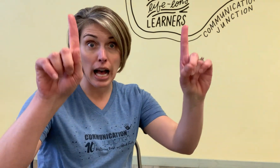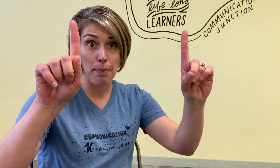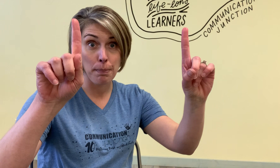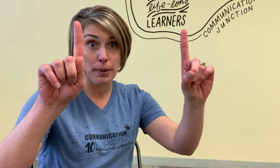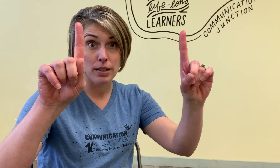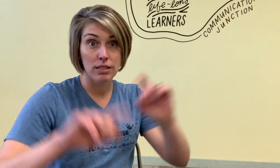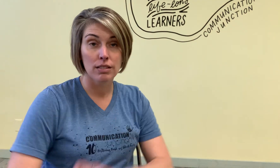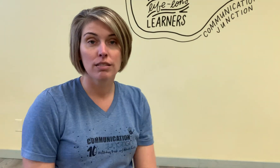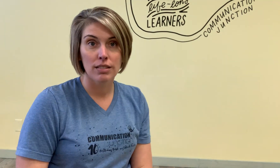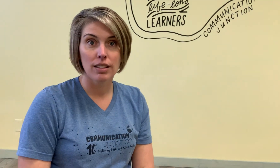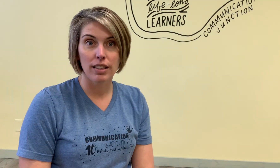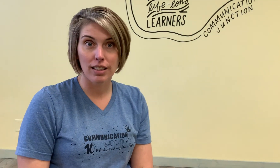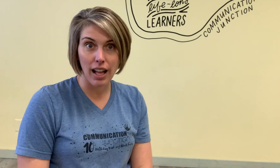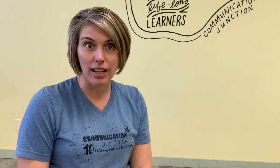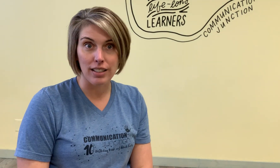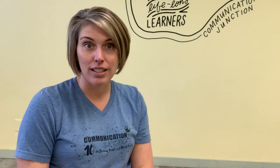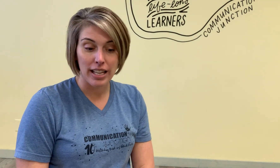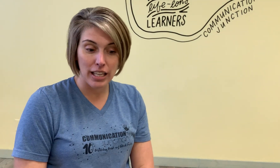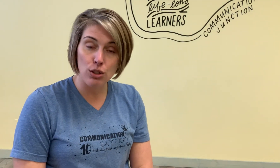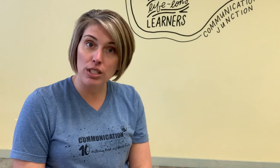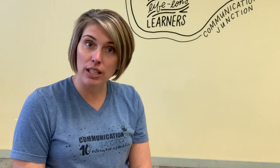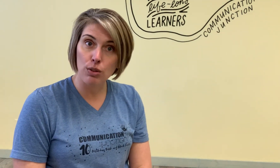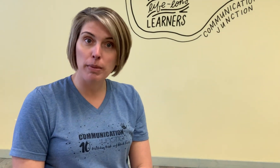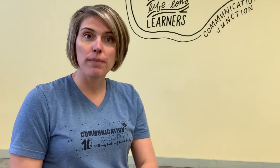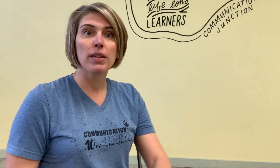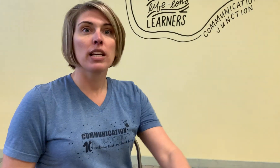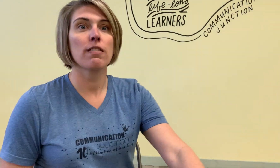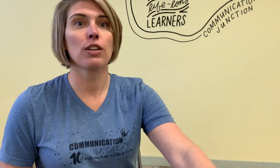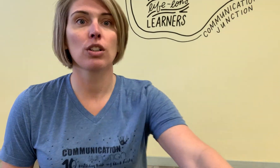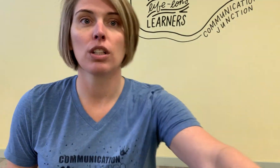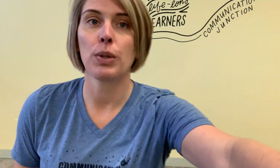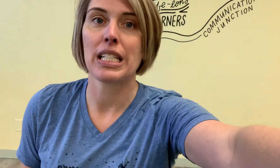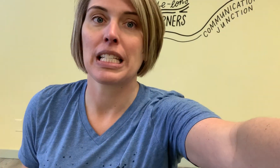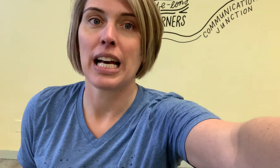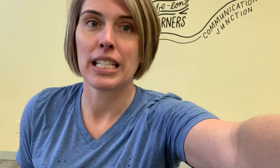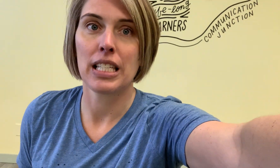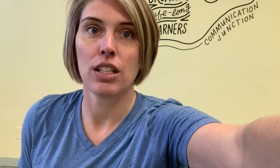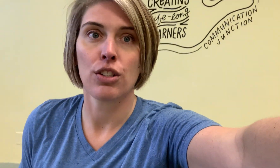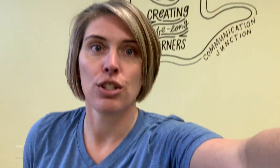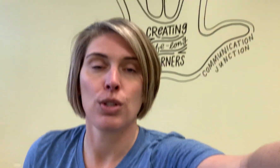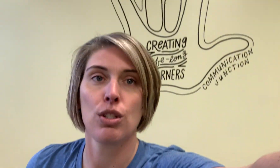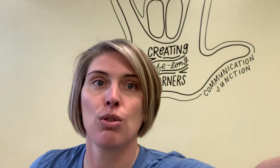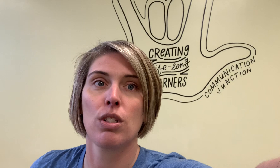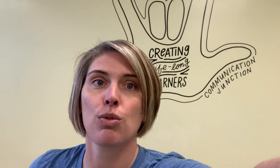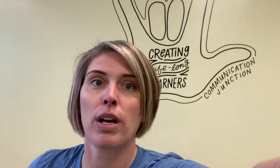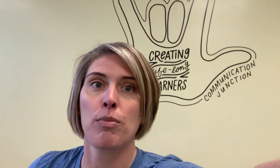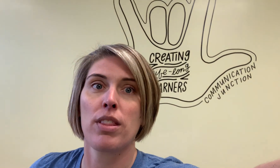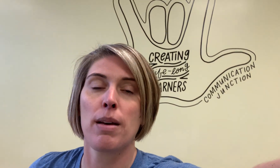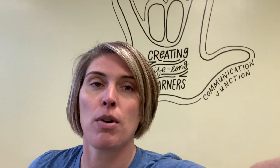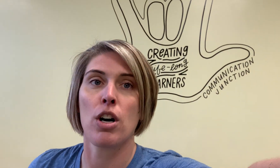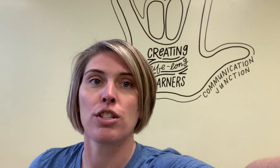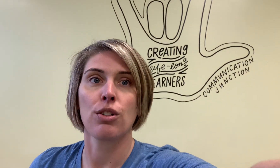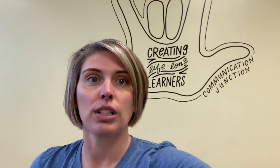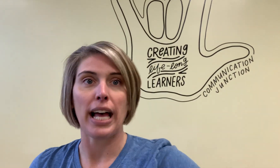up the clock. Can you stand with me? If your little one is not a stander, you can do this rhyme with them on your